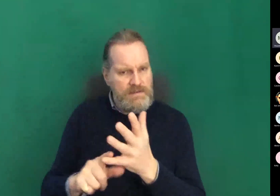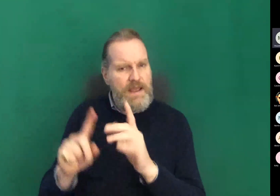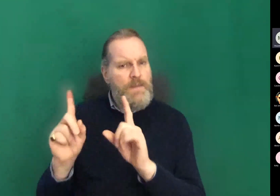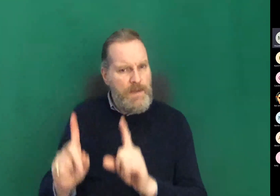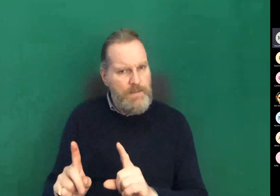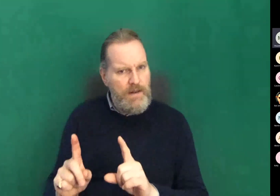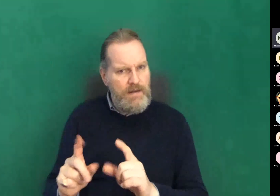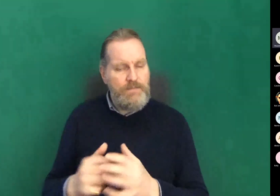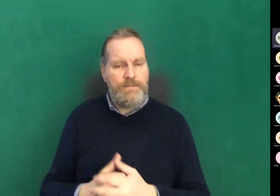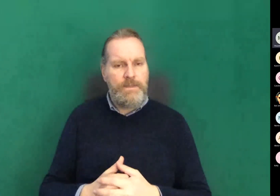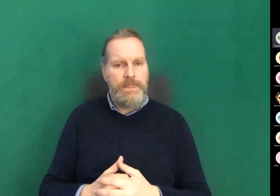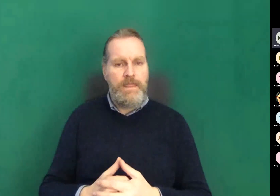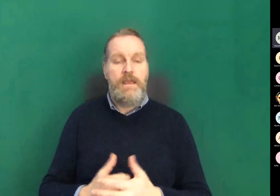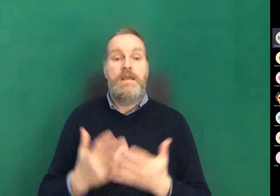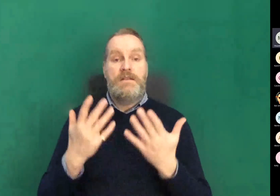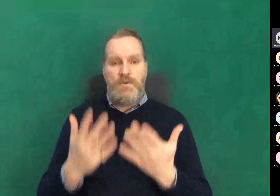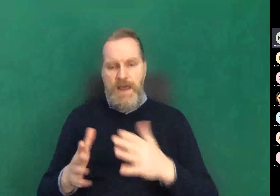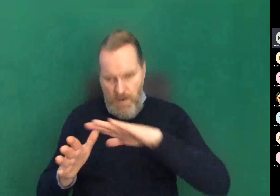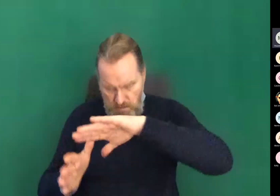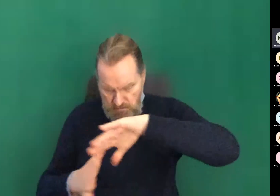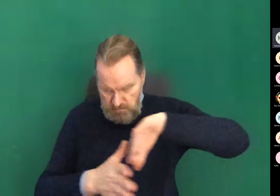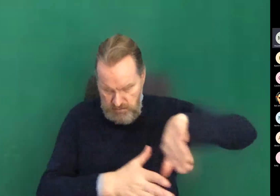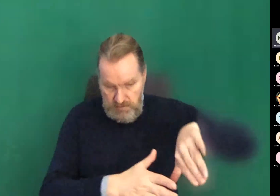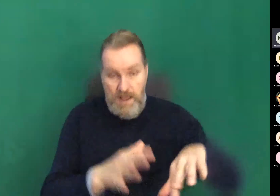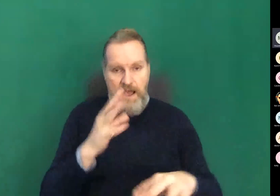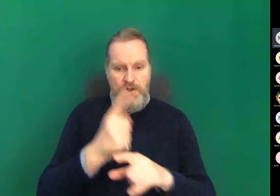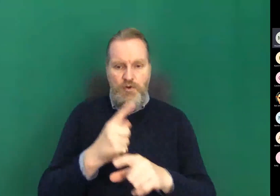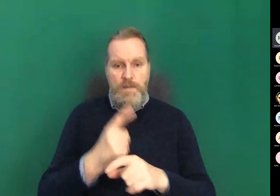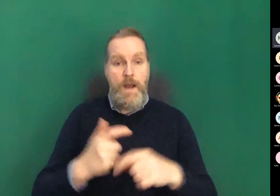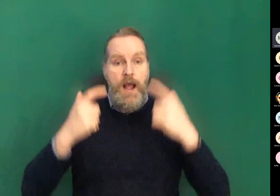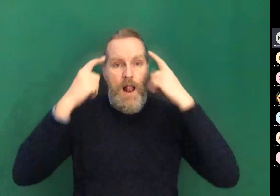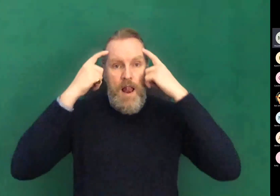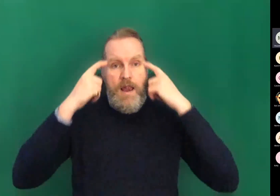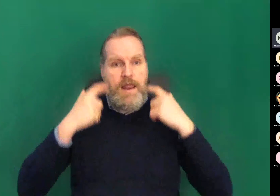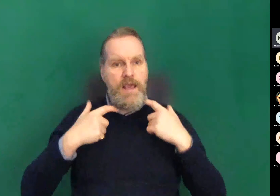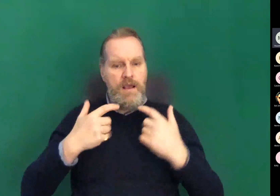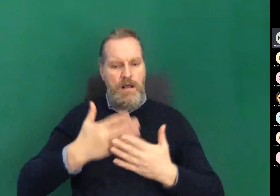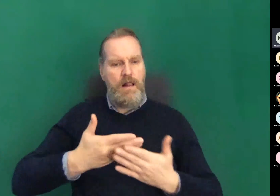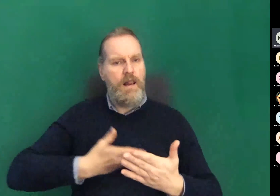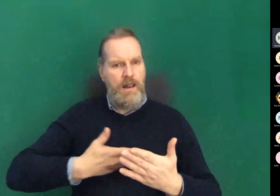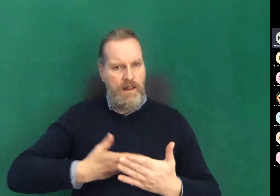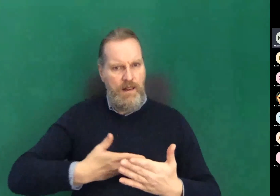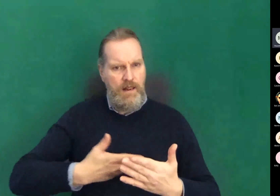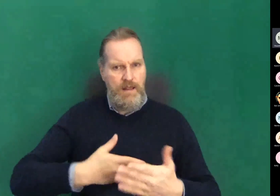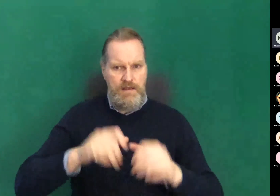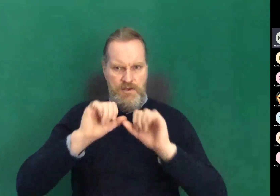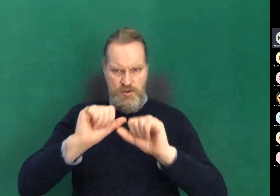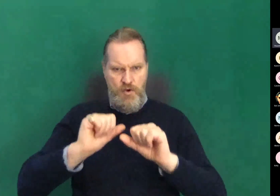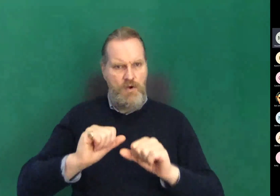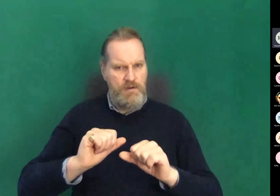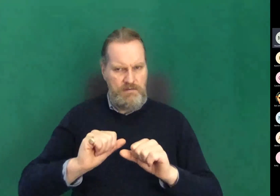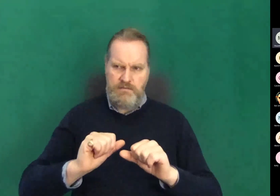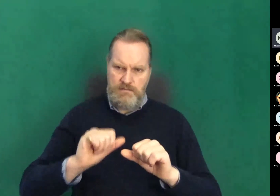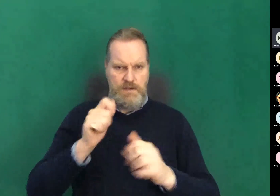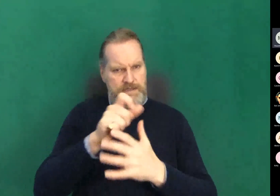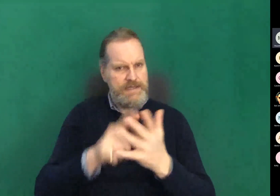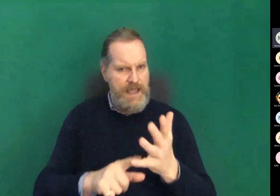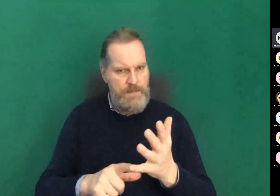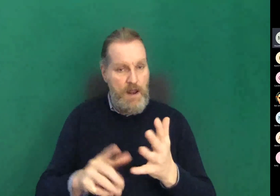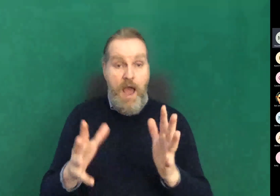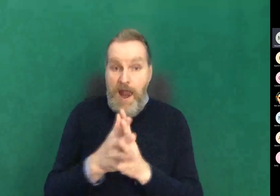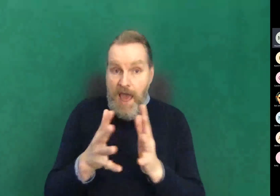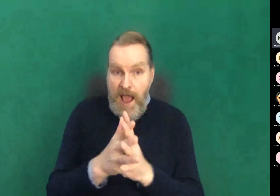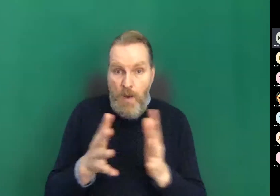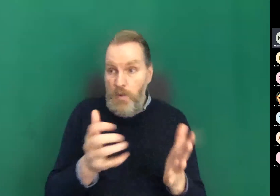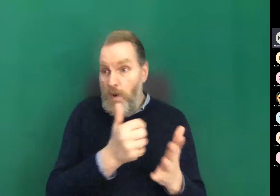Now I'm going to move on to the legal bit and your rights as a person with a disability, or how you can help with a disability